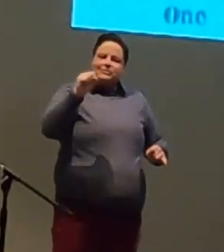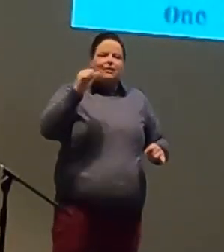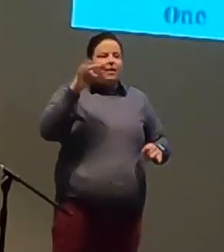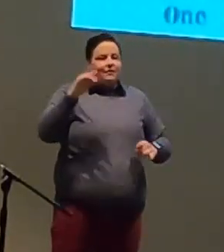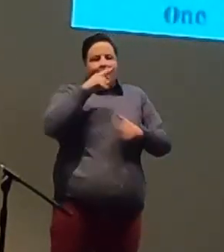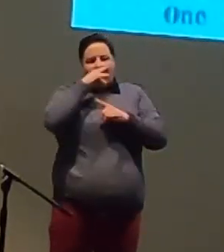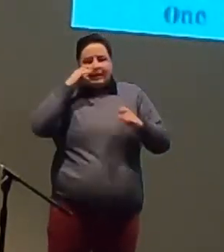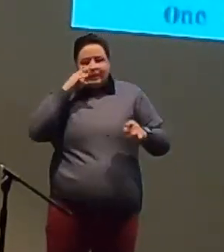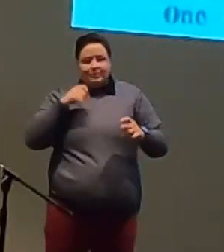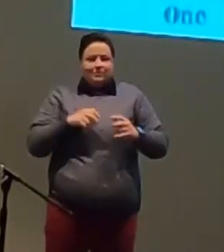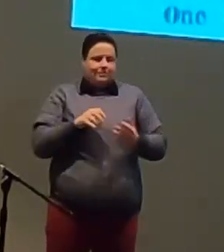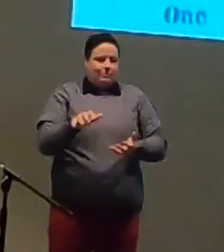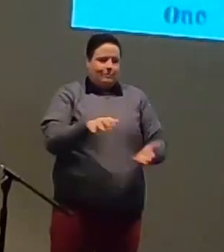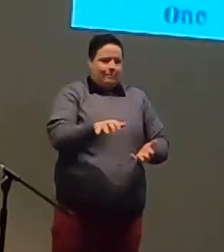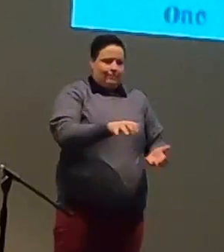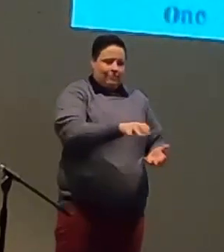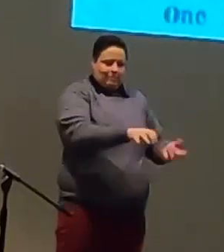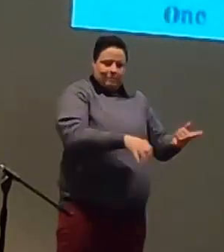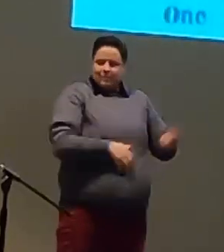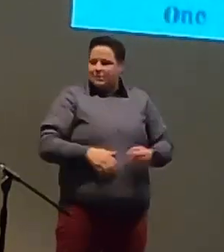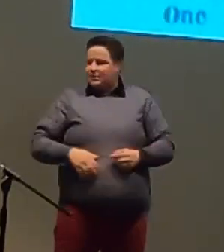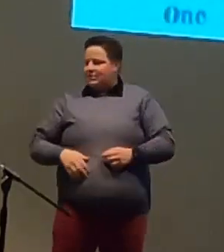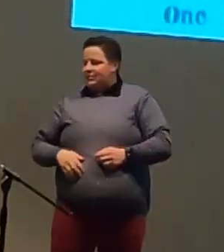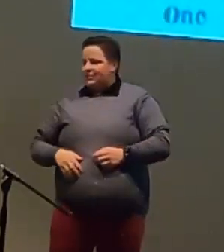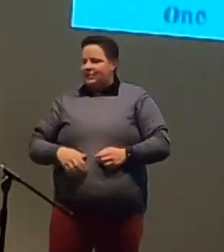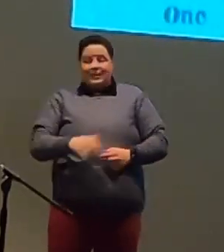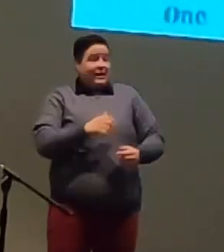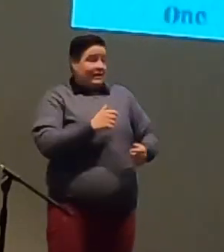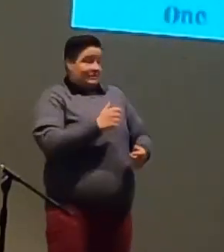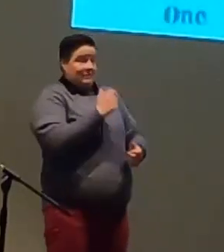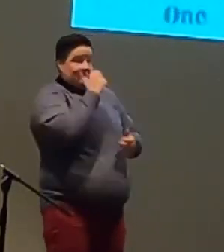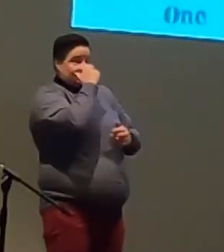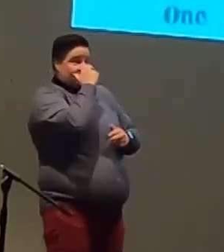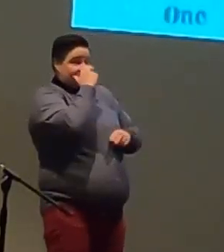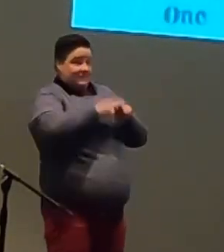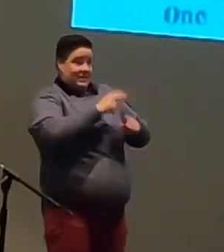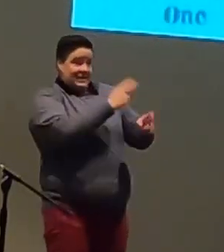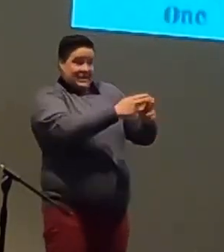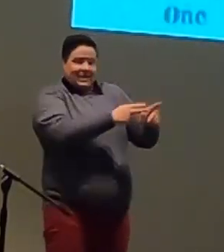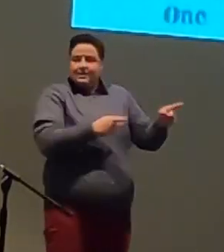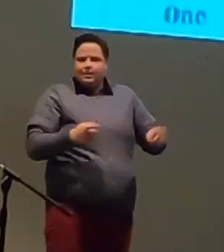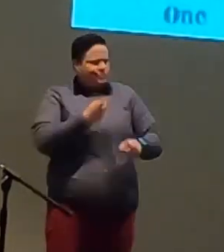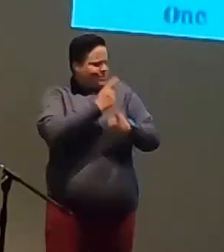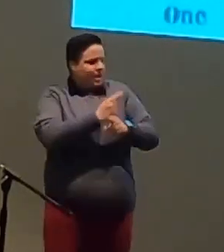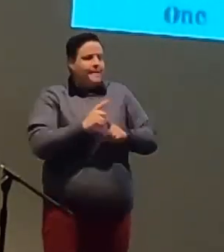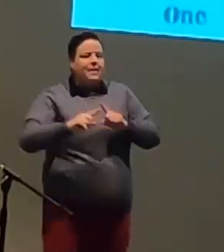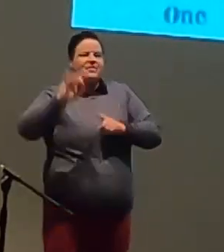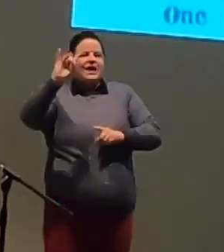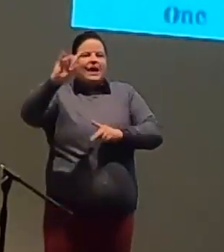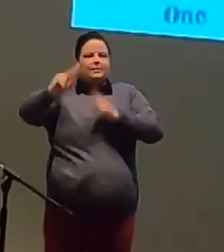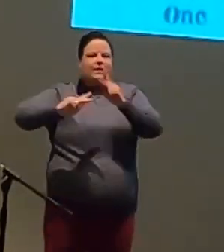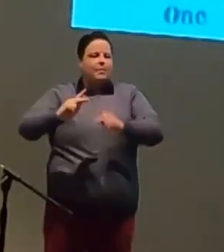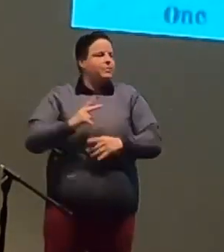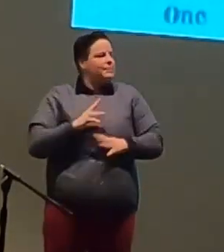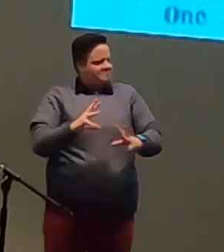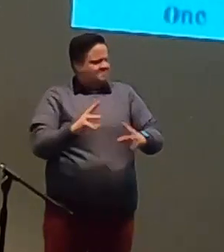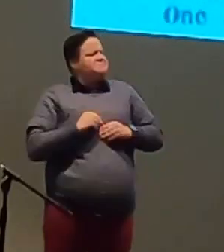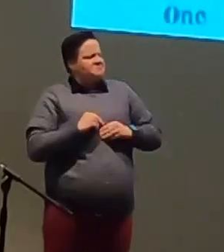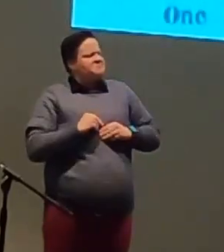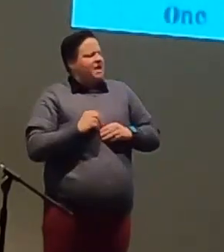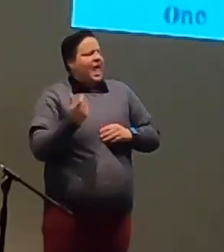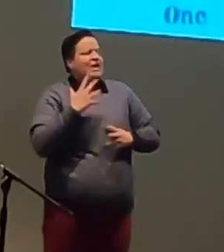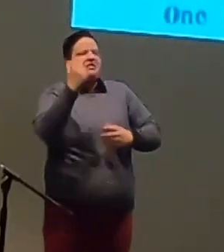portraying. Yeah. Yes, right? But they, the 8 embraced it. They took anything that was thrown at